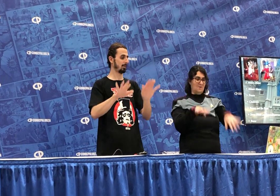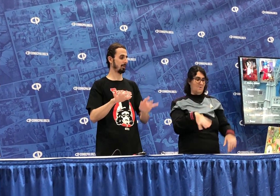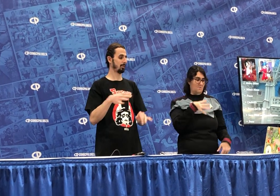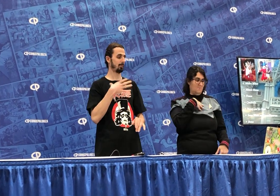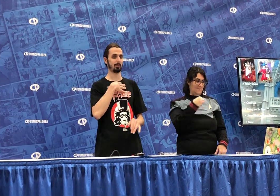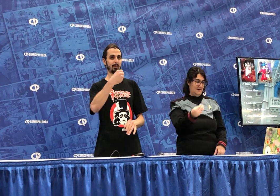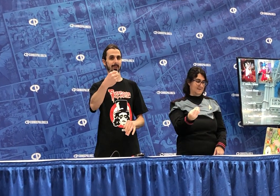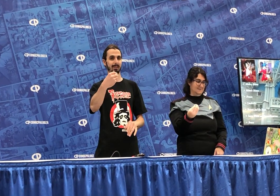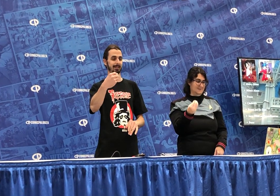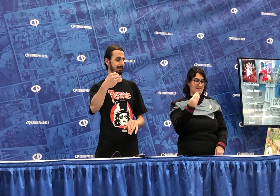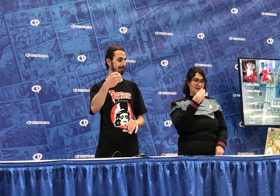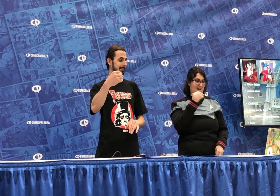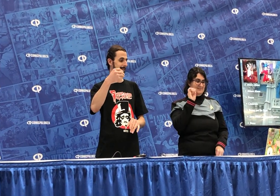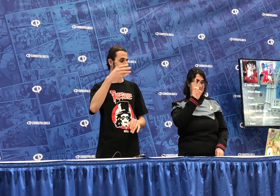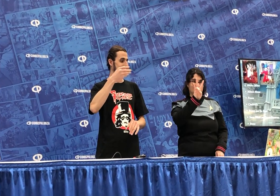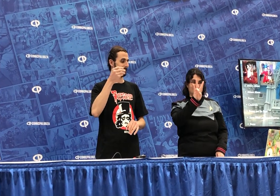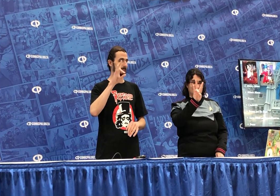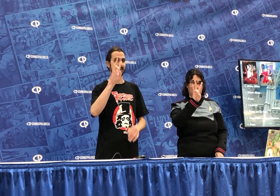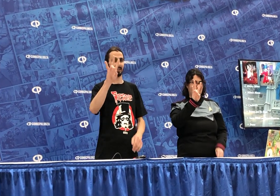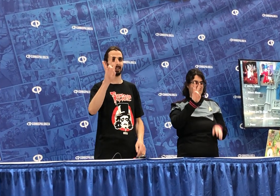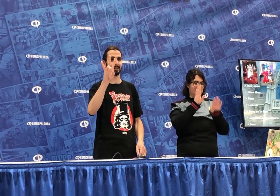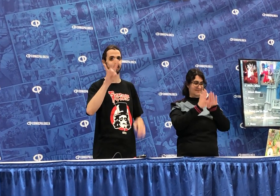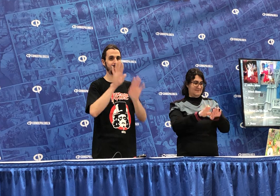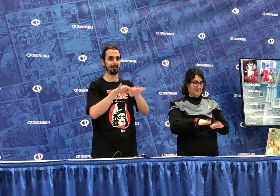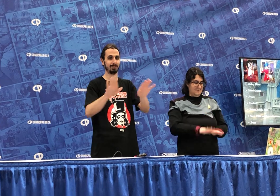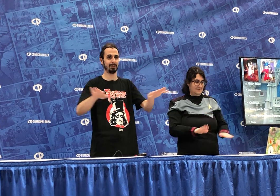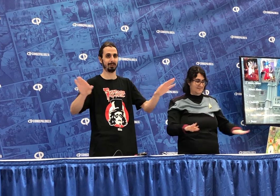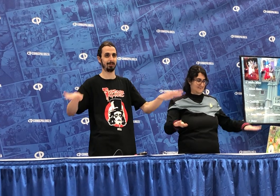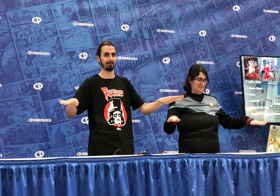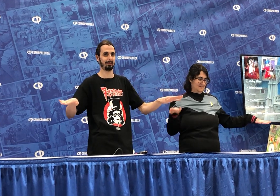Snow White and the 7 dwarfs.